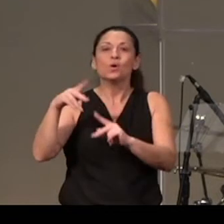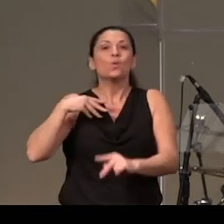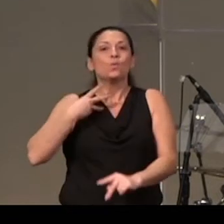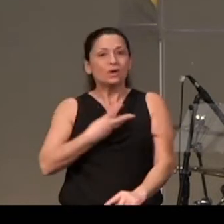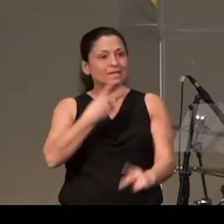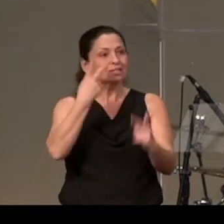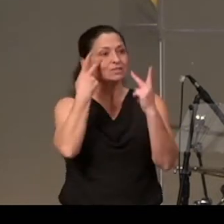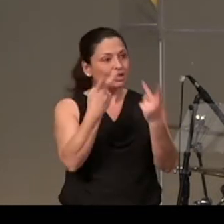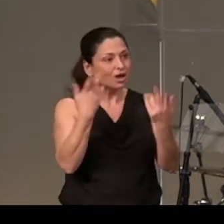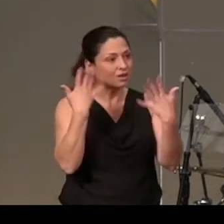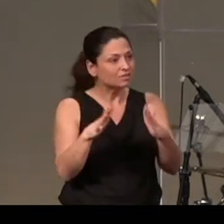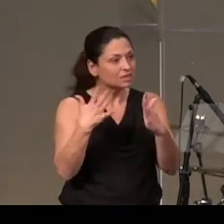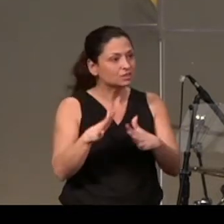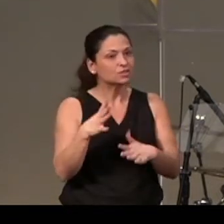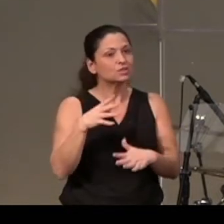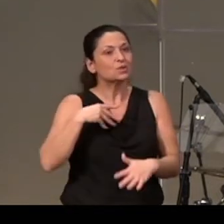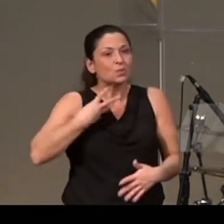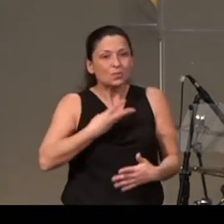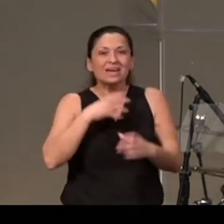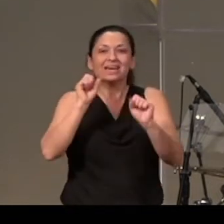glad.